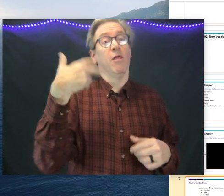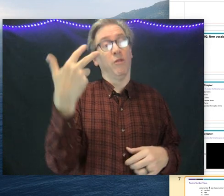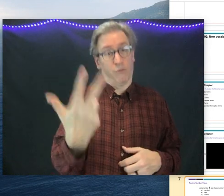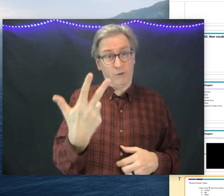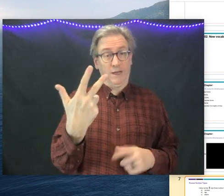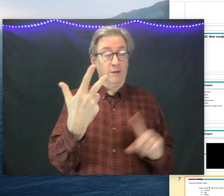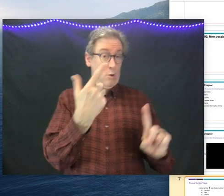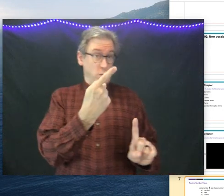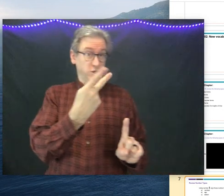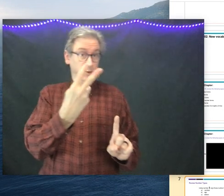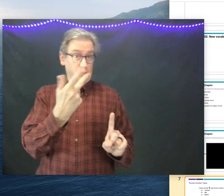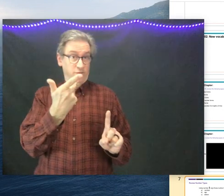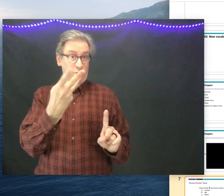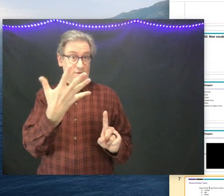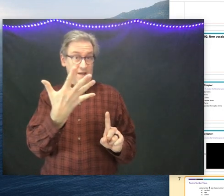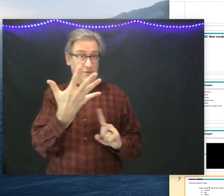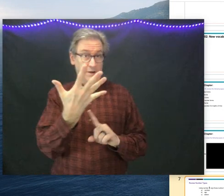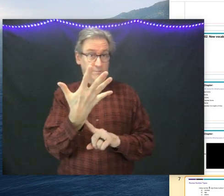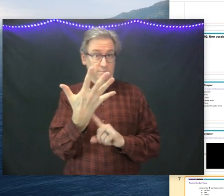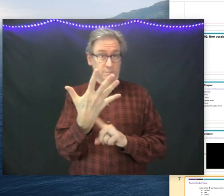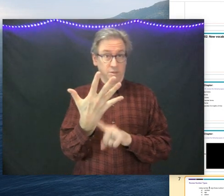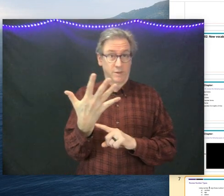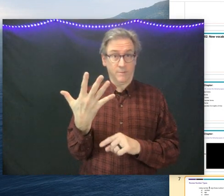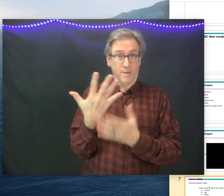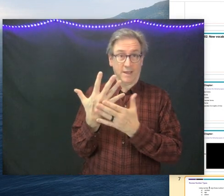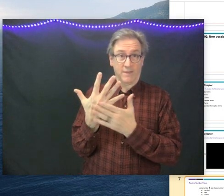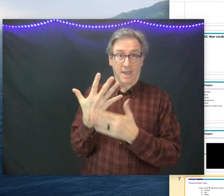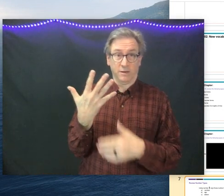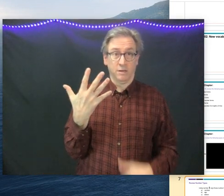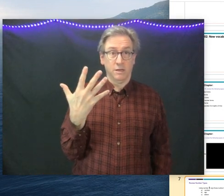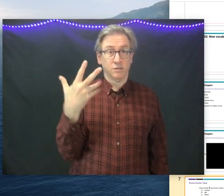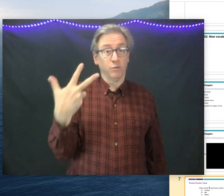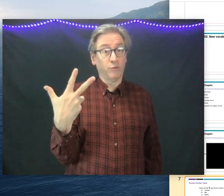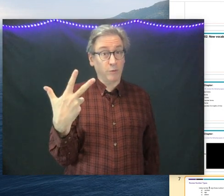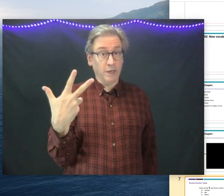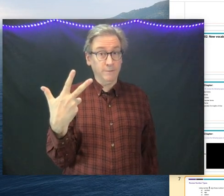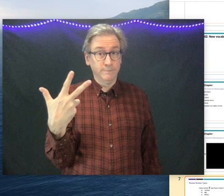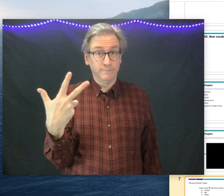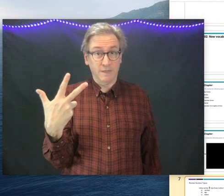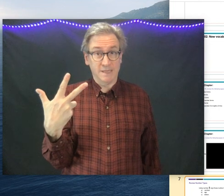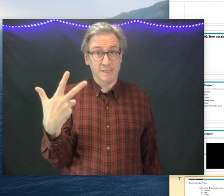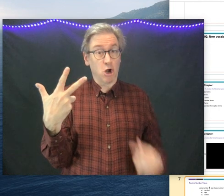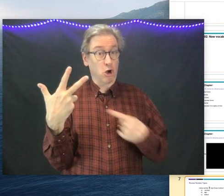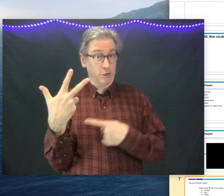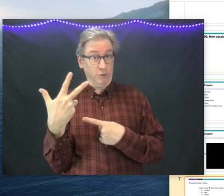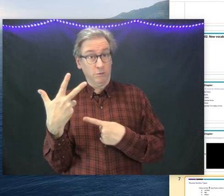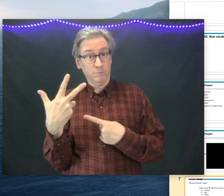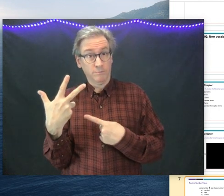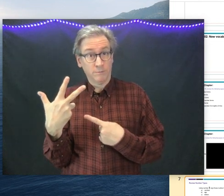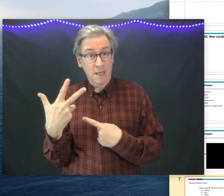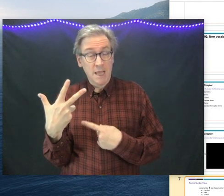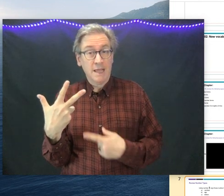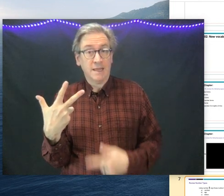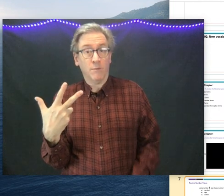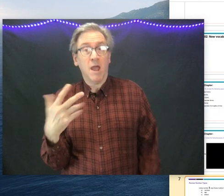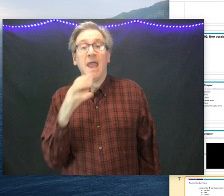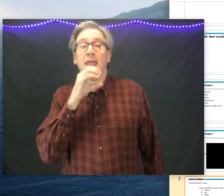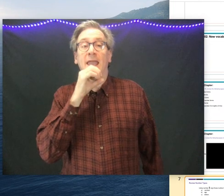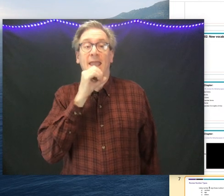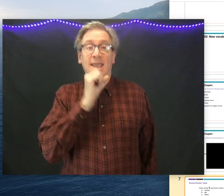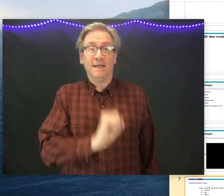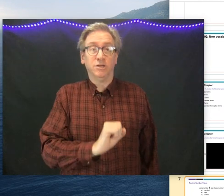got 3, 1, 2, 3, 4, 5, right? So we keep it at the back of the hand. So 3 is the cardinal.